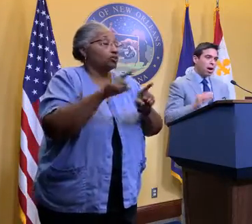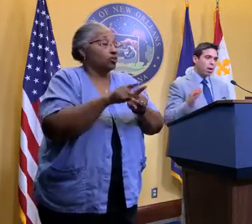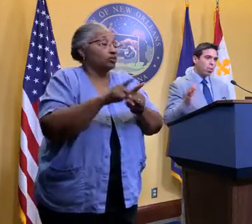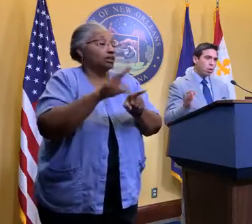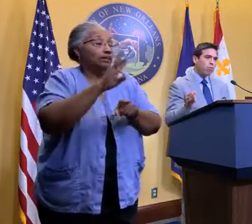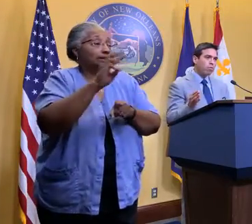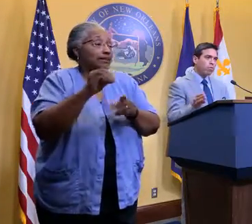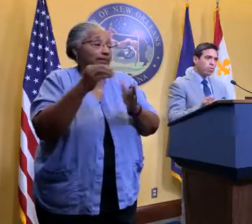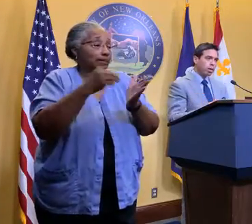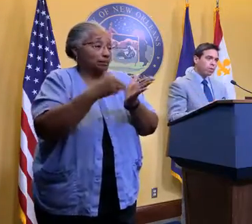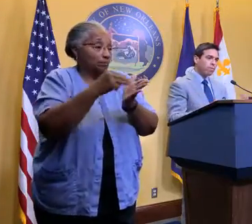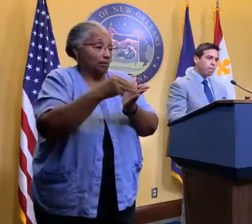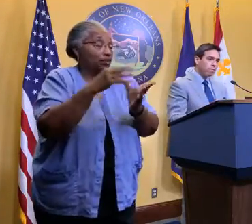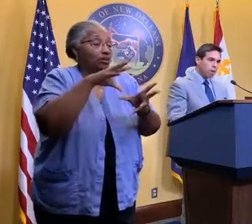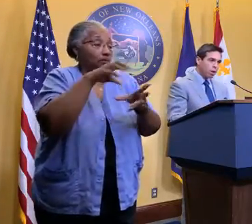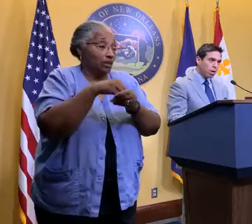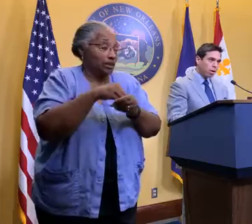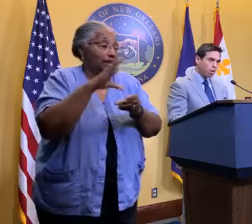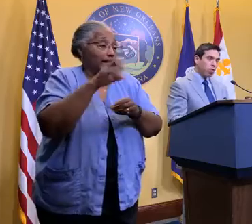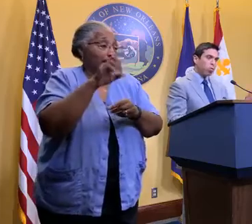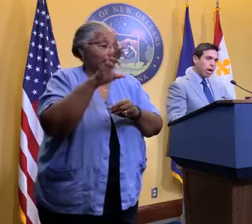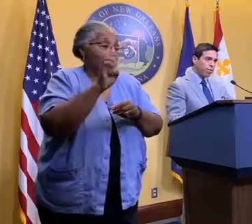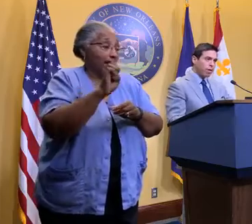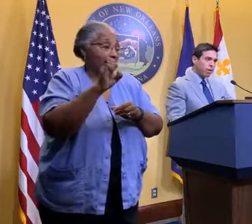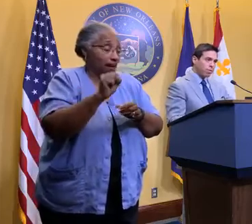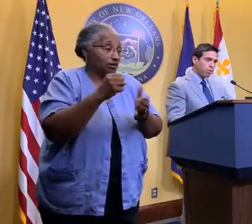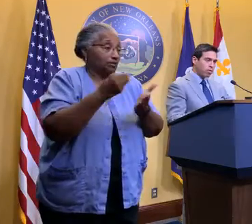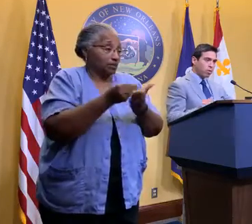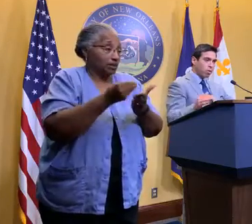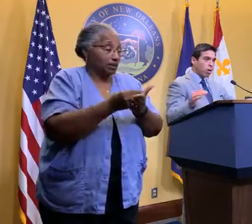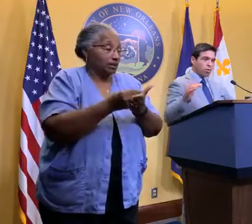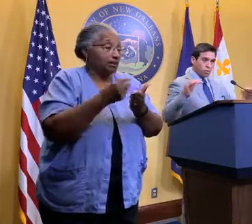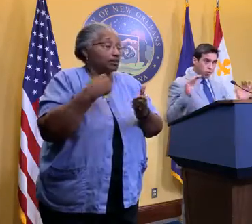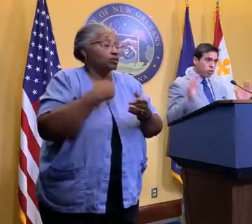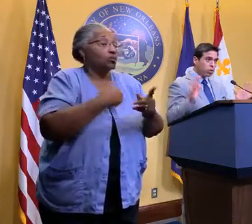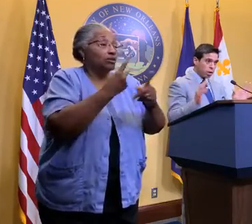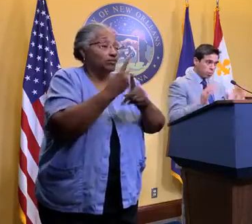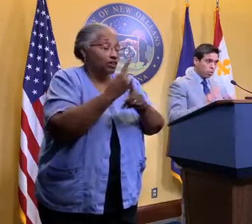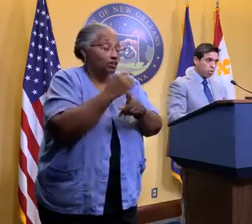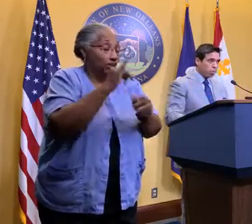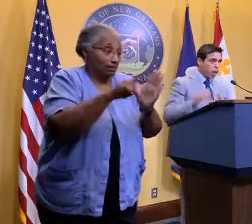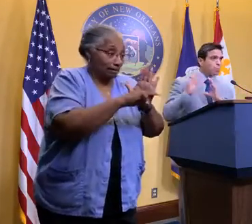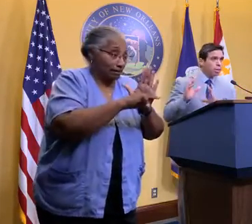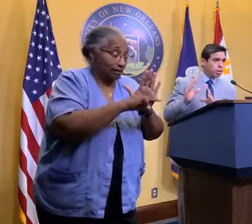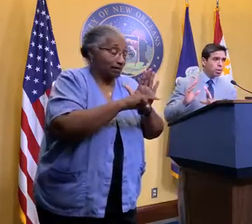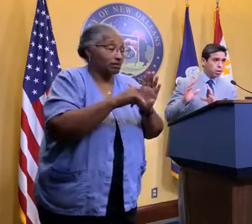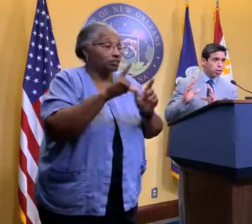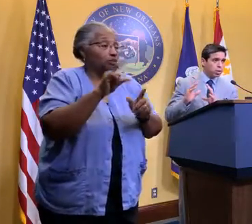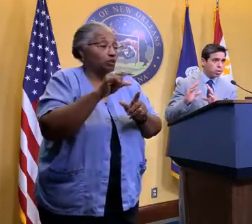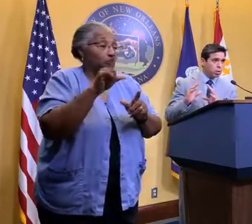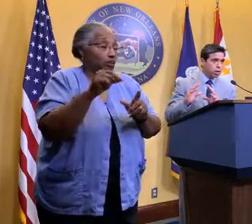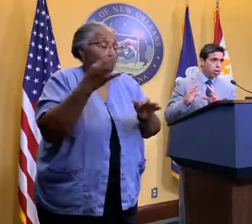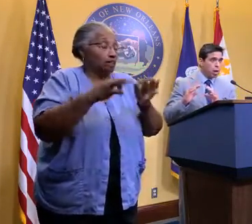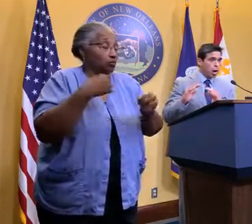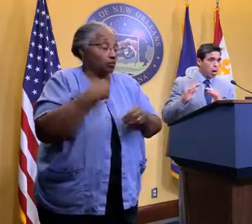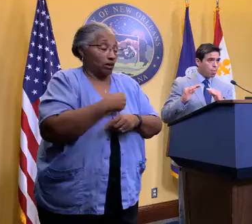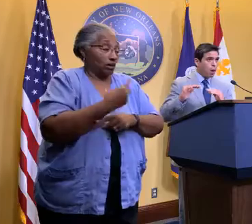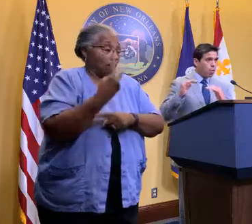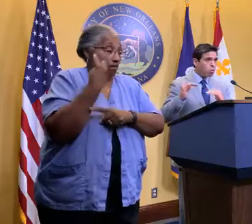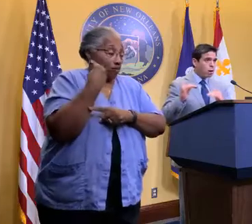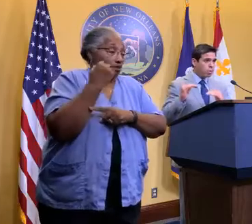Act. Where we've projected from there is where we have that deficit. So for 2020, if we were to myopically look at